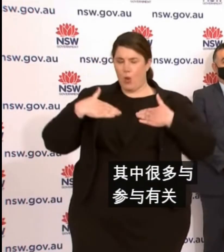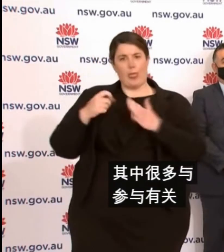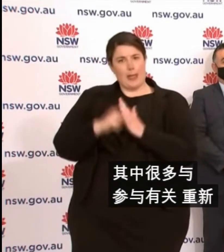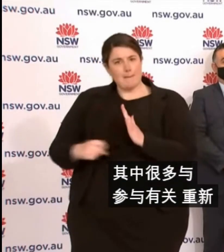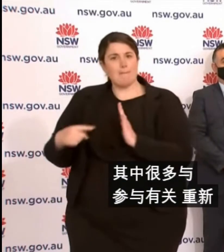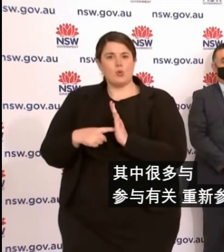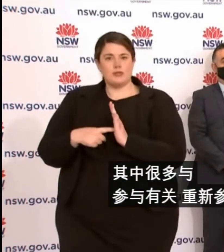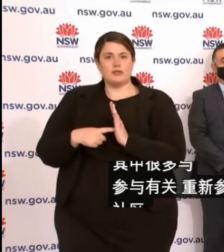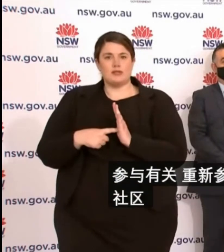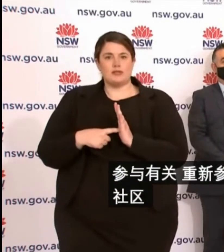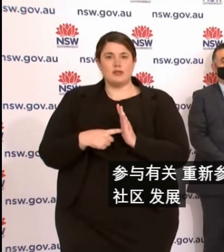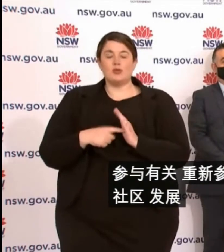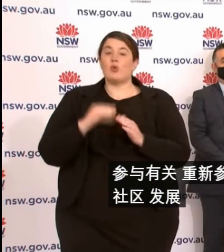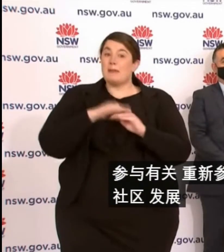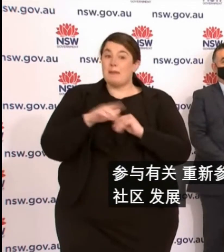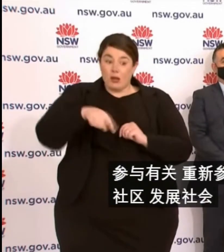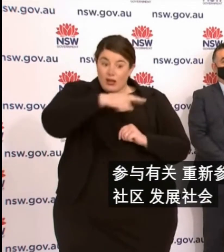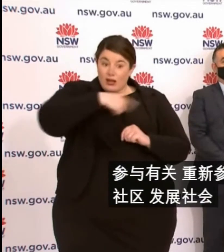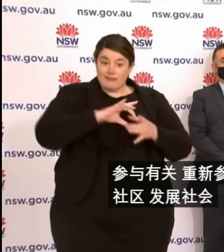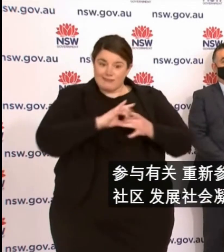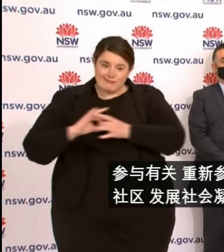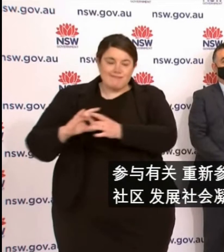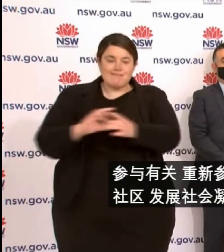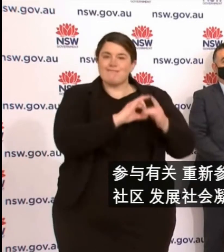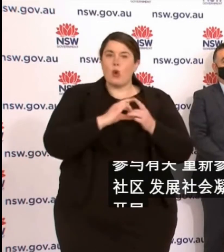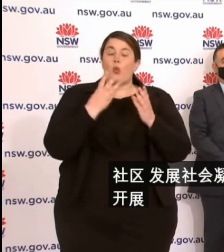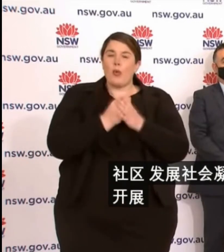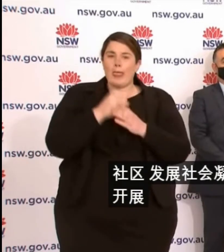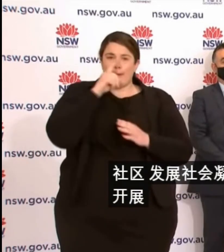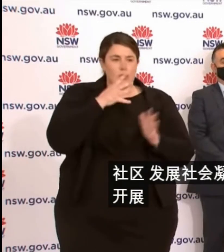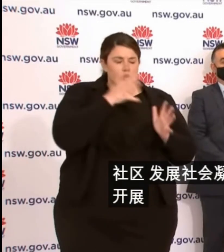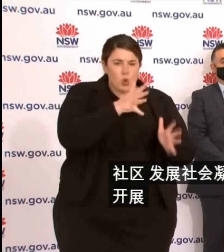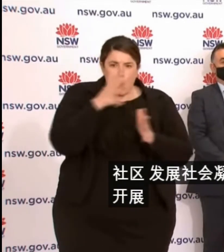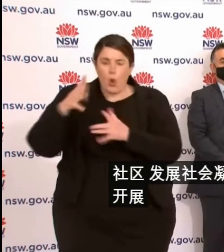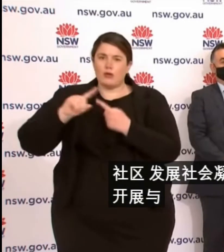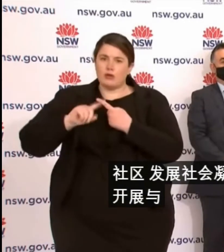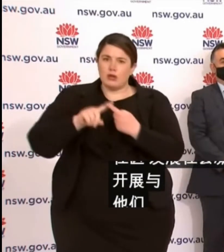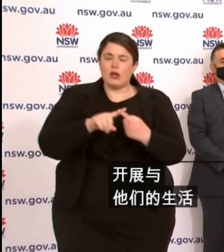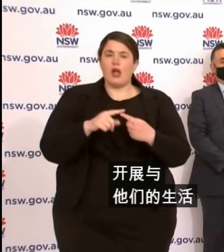engagement, re-engagement into the community, developing social cohesion and developing meaningful